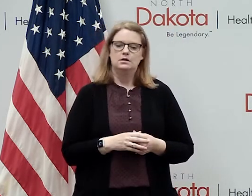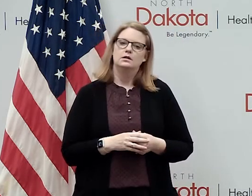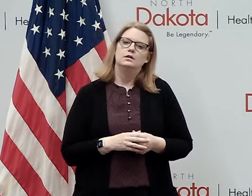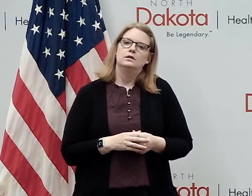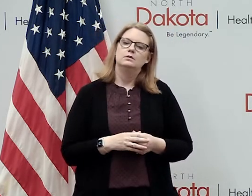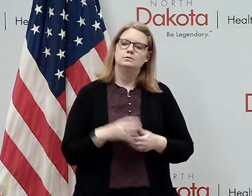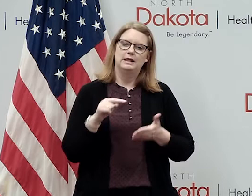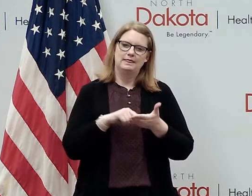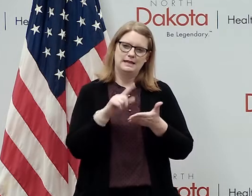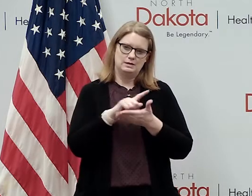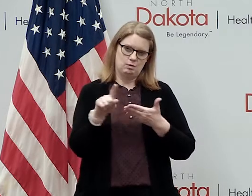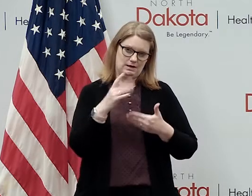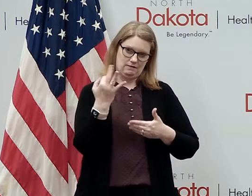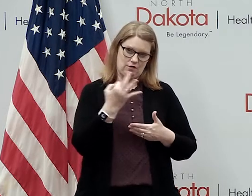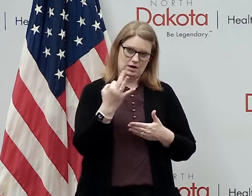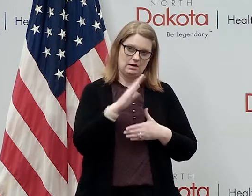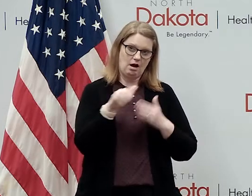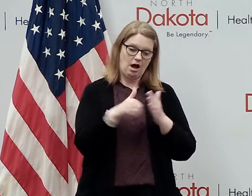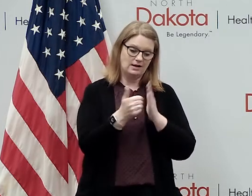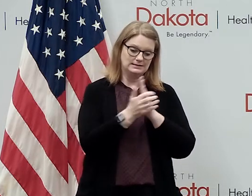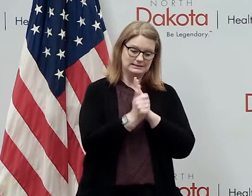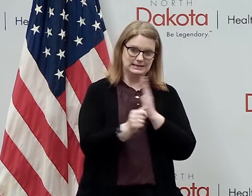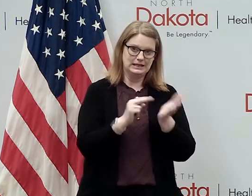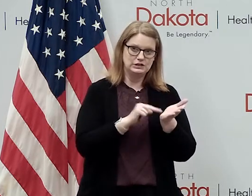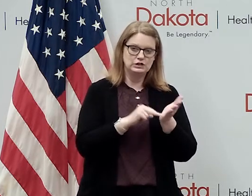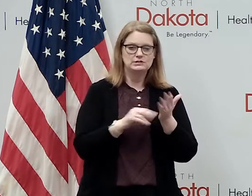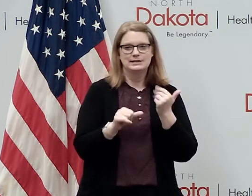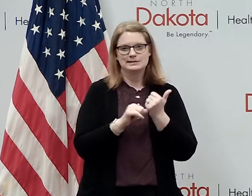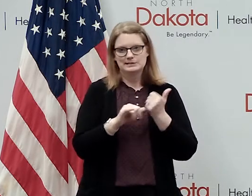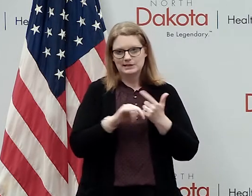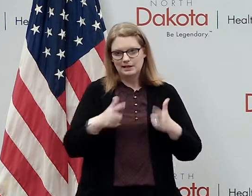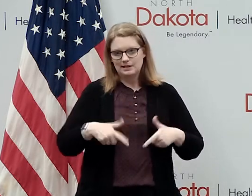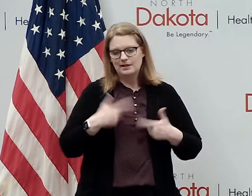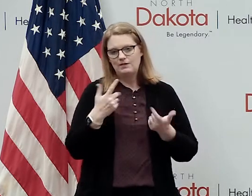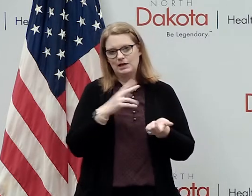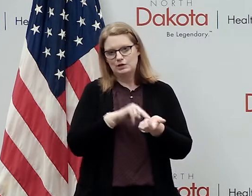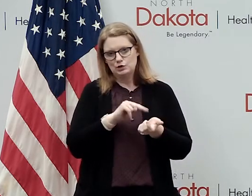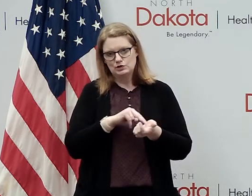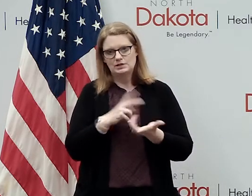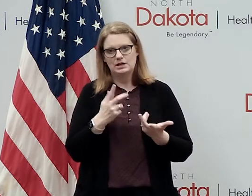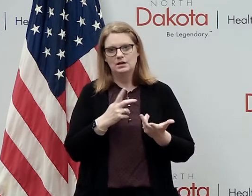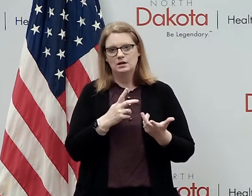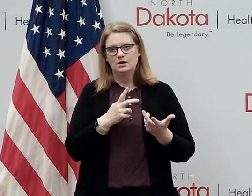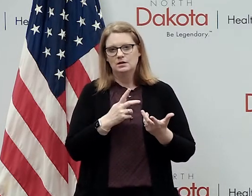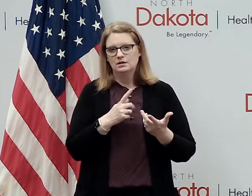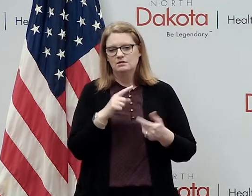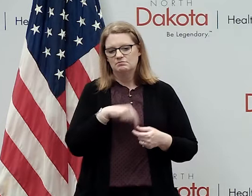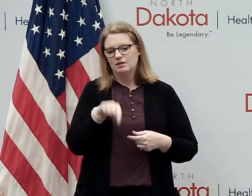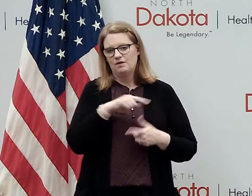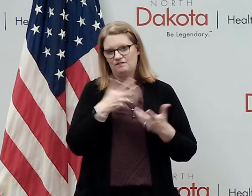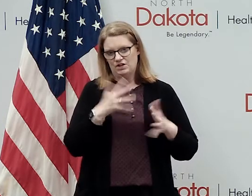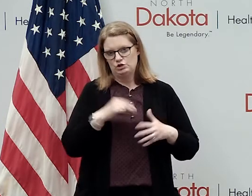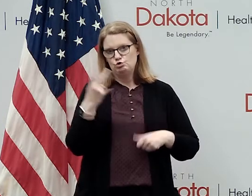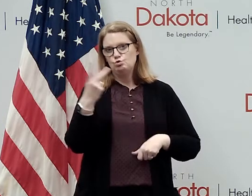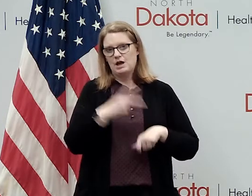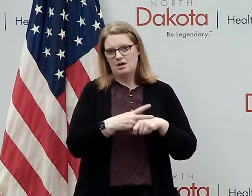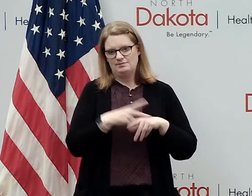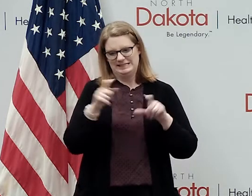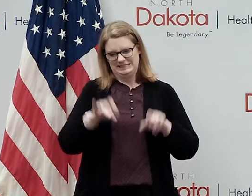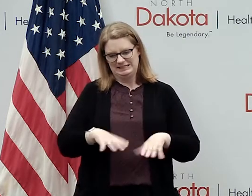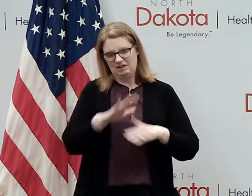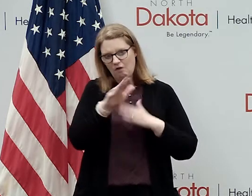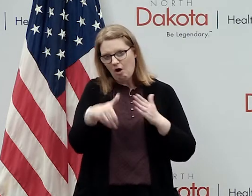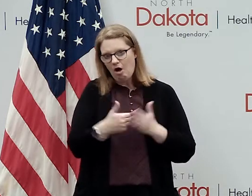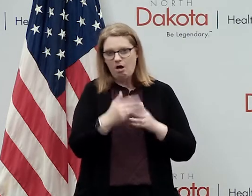week, Friday, again, all skilled nursing, basic care, assisted living facilities will have completed 2 rounds of testing of both residents and